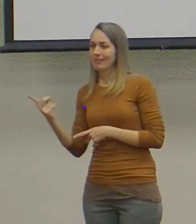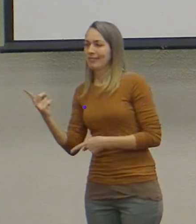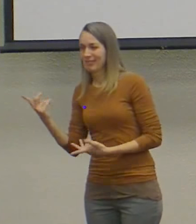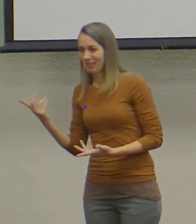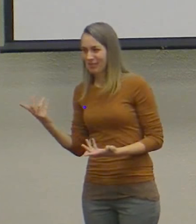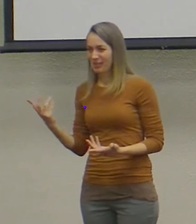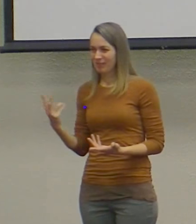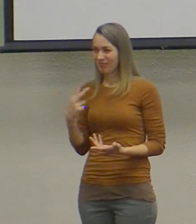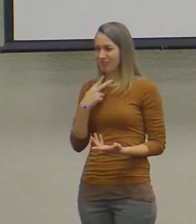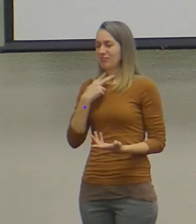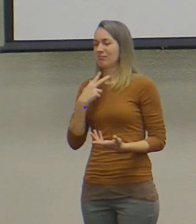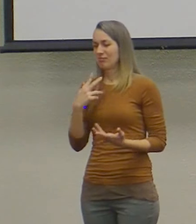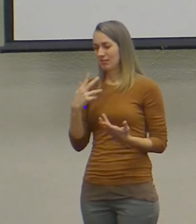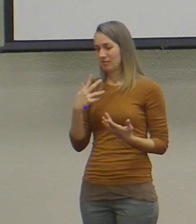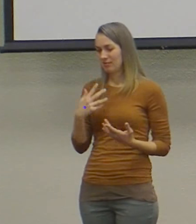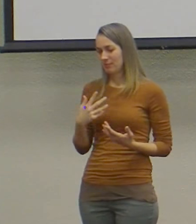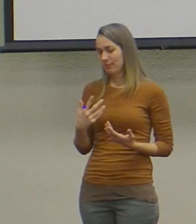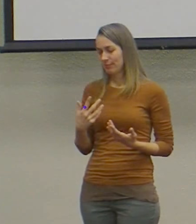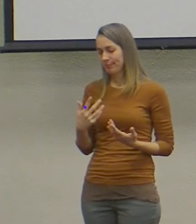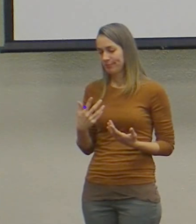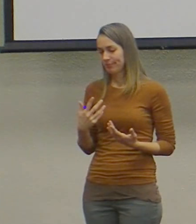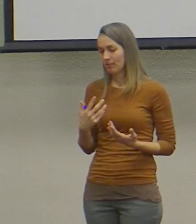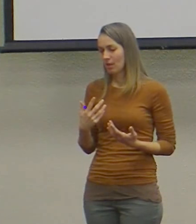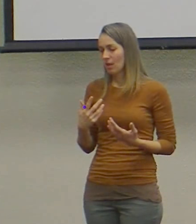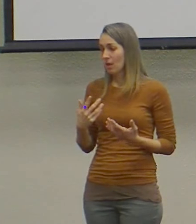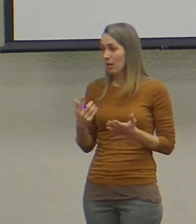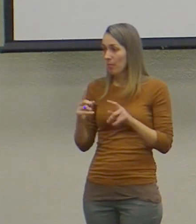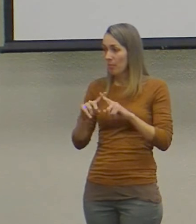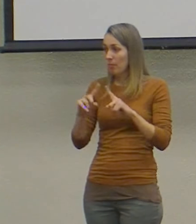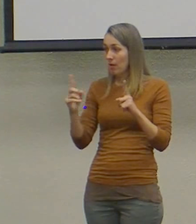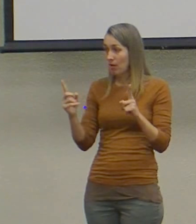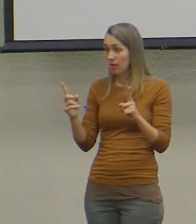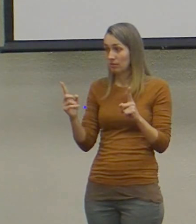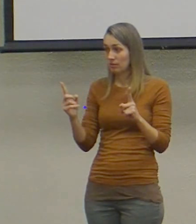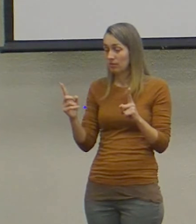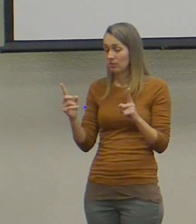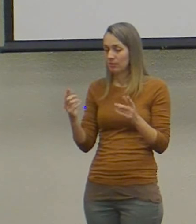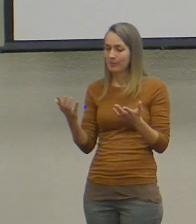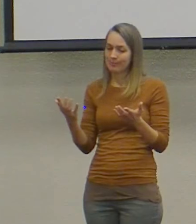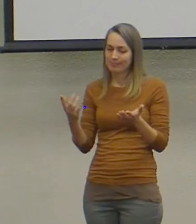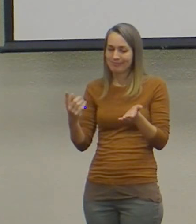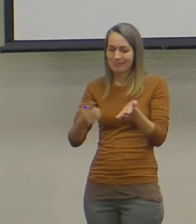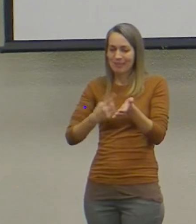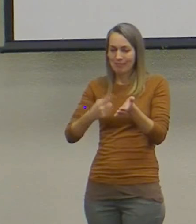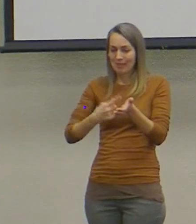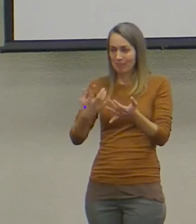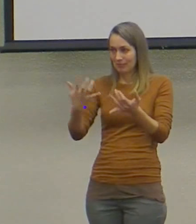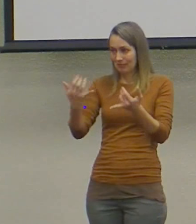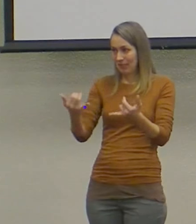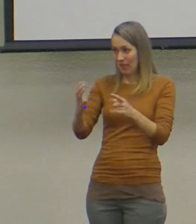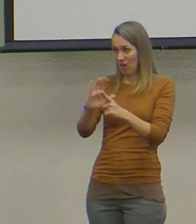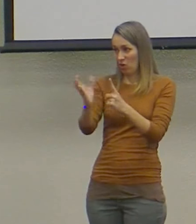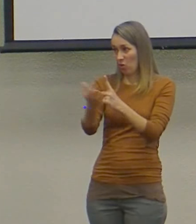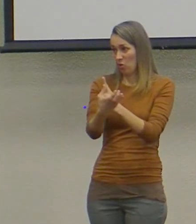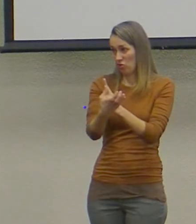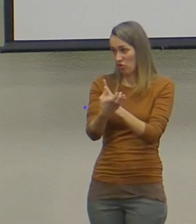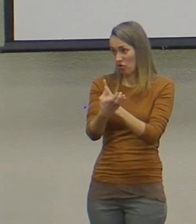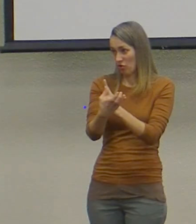mother-in-law. How often it is that people in our culture